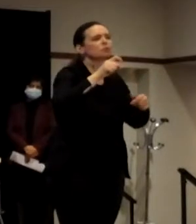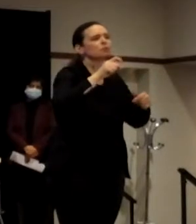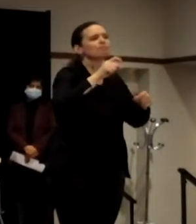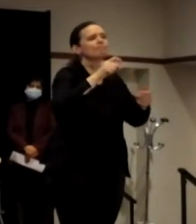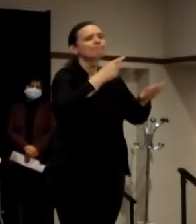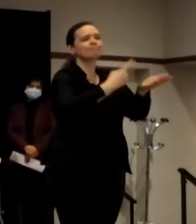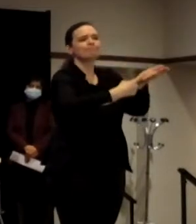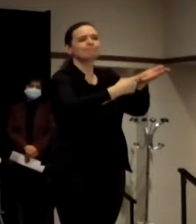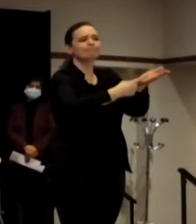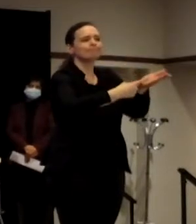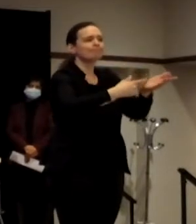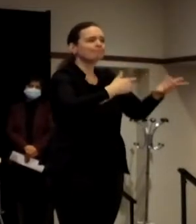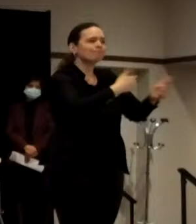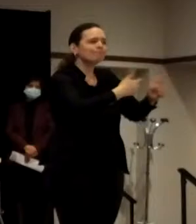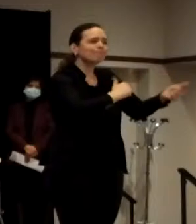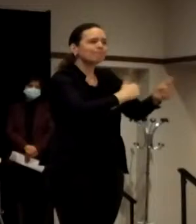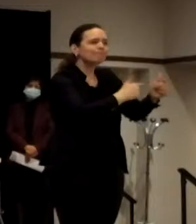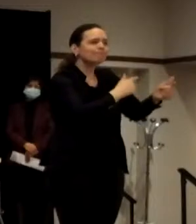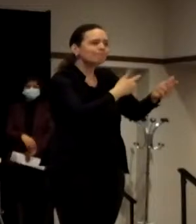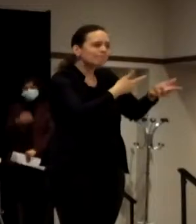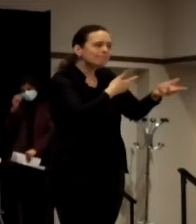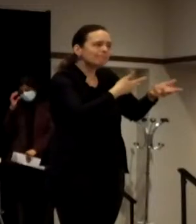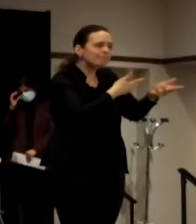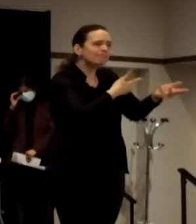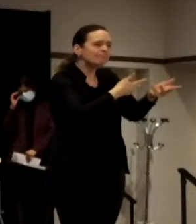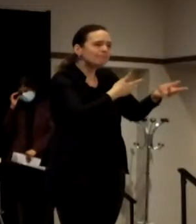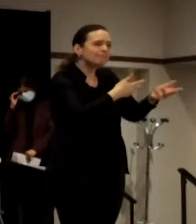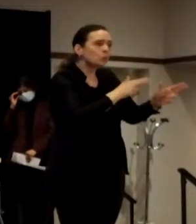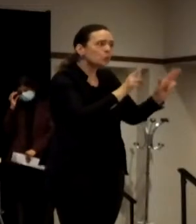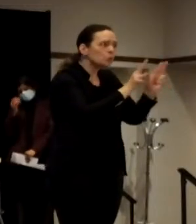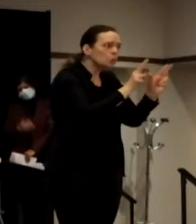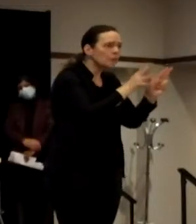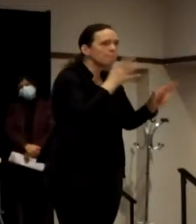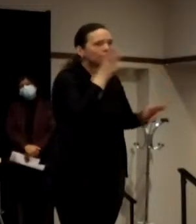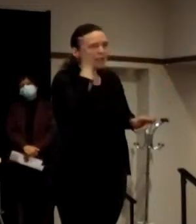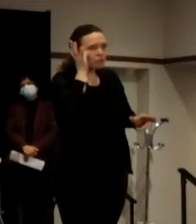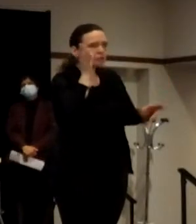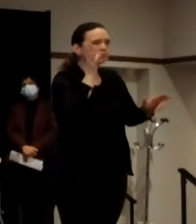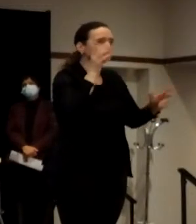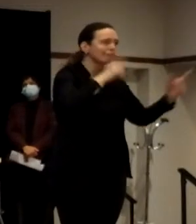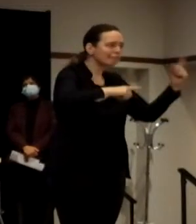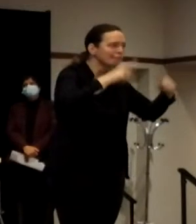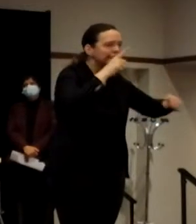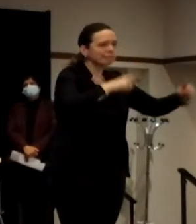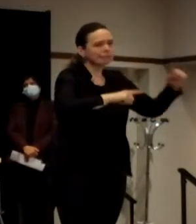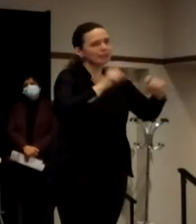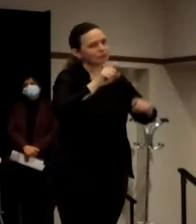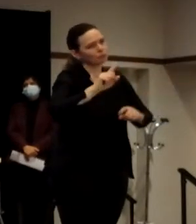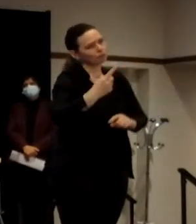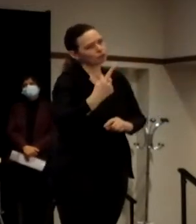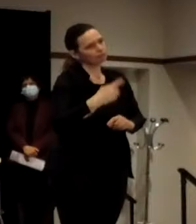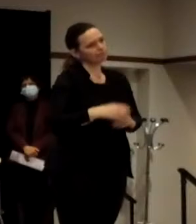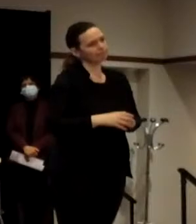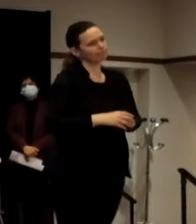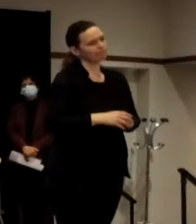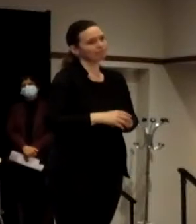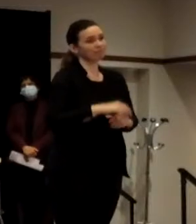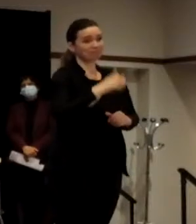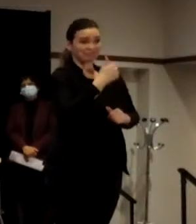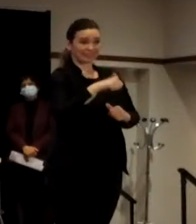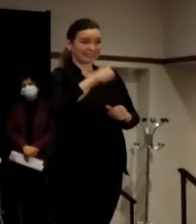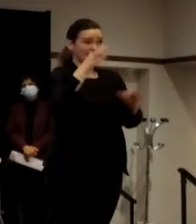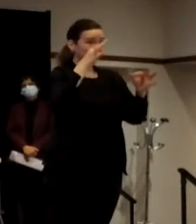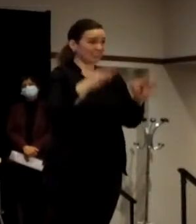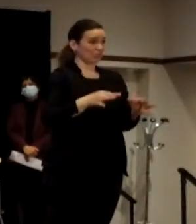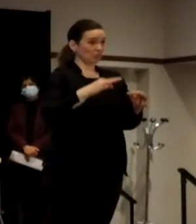right? And again, anytime we make any decision in the pandemic, any decision,